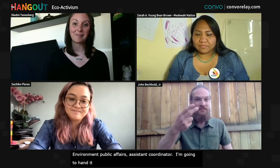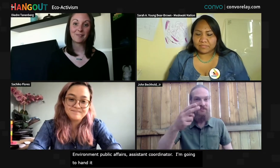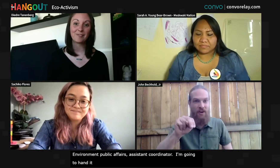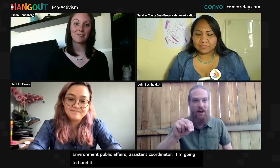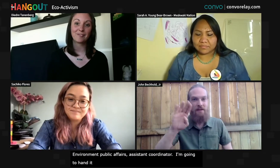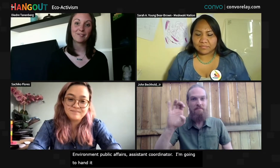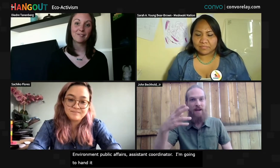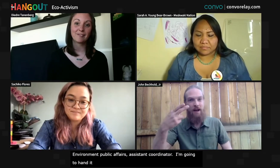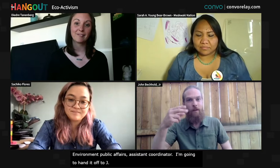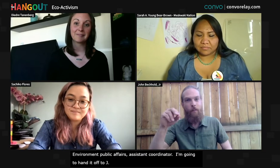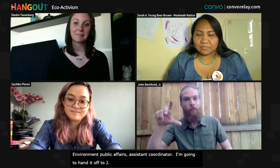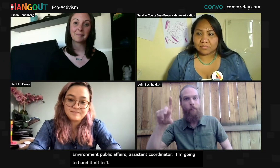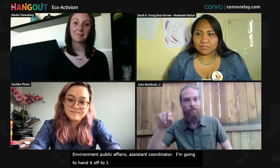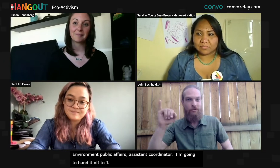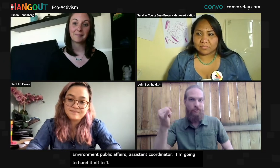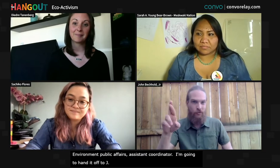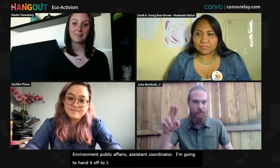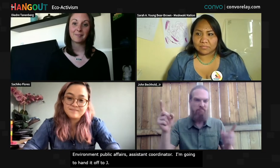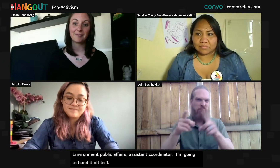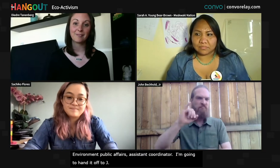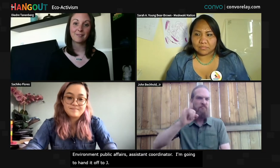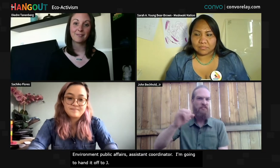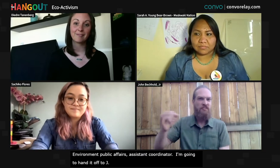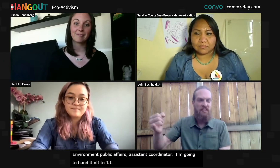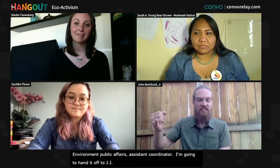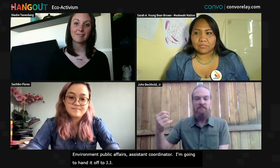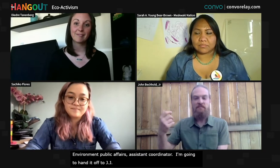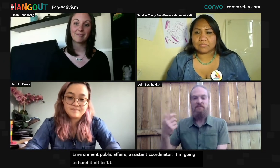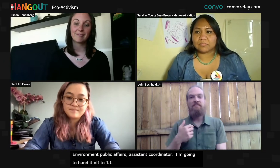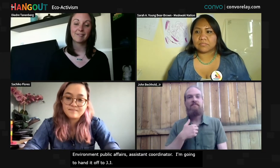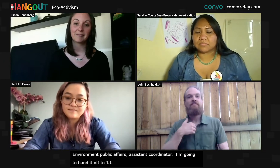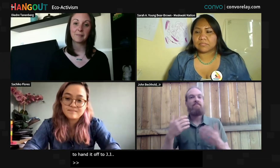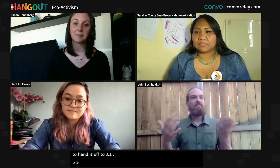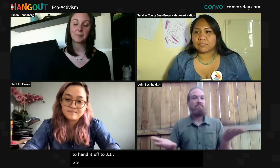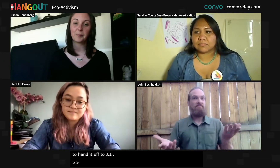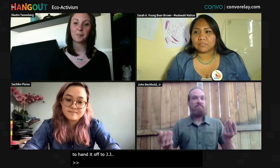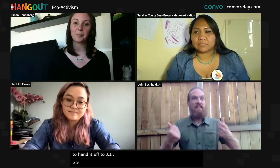Hello, everyone. I'm John Bechhold Jr.,